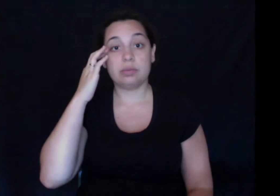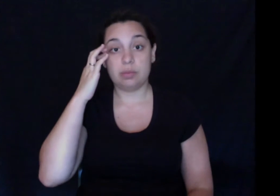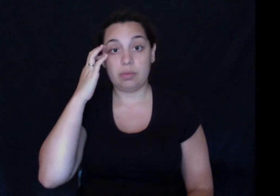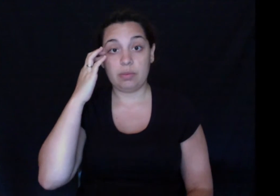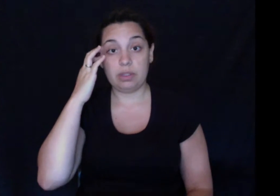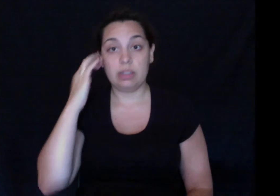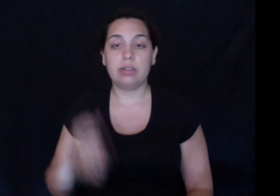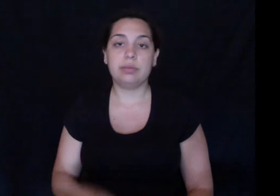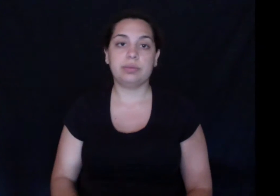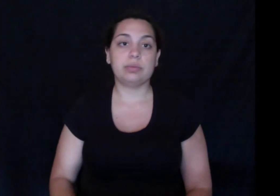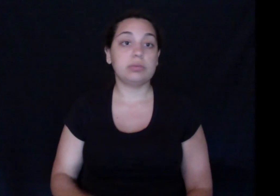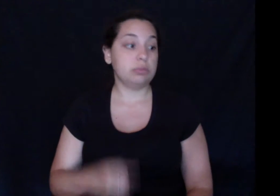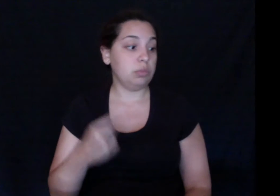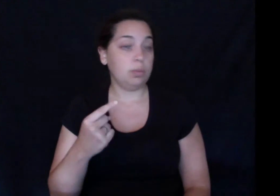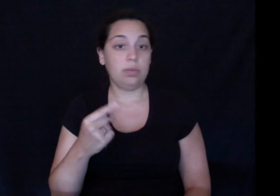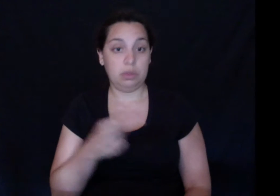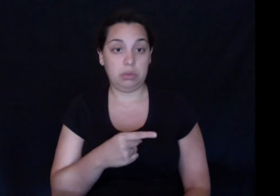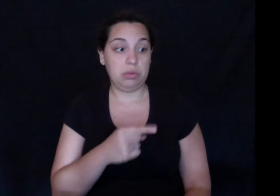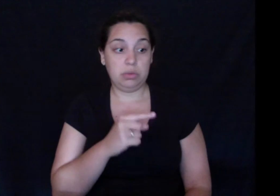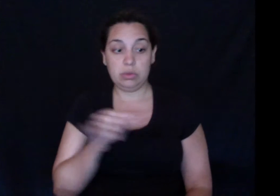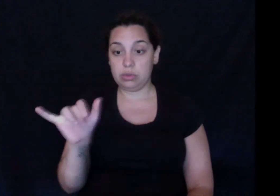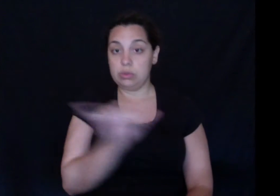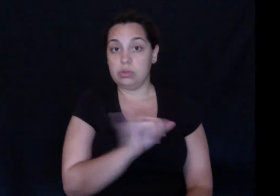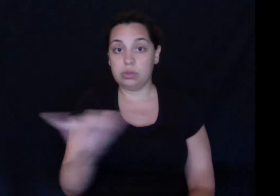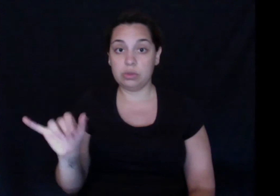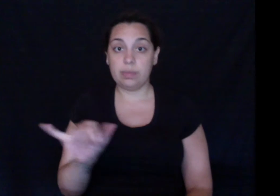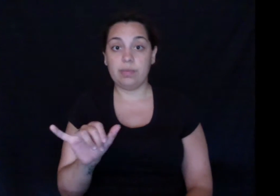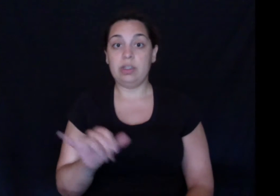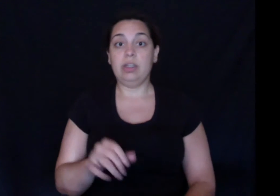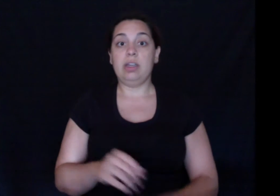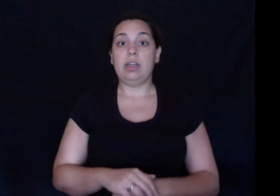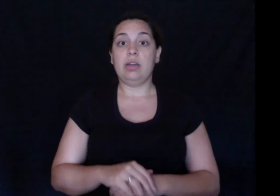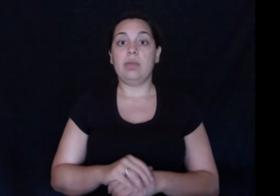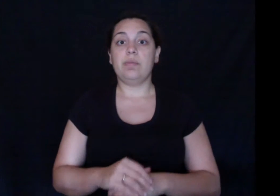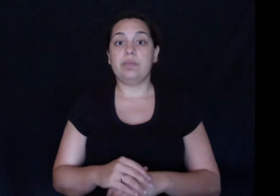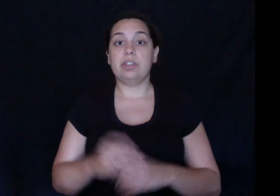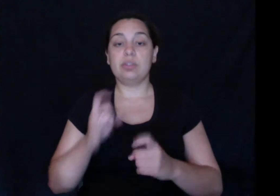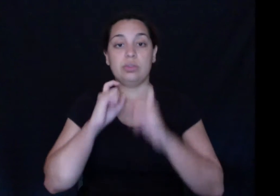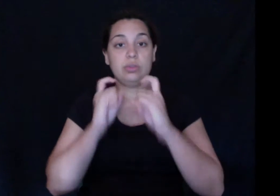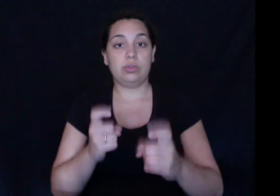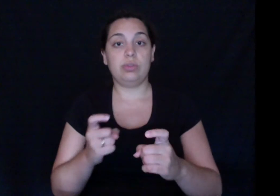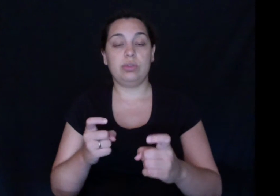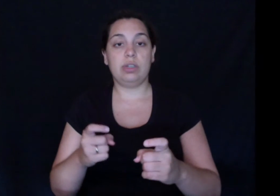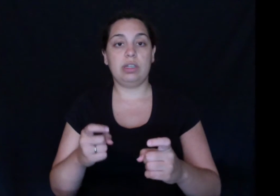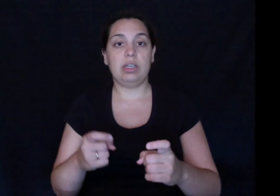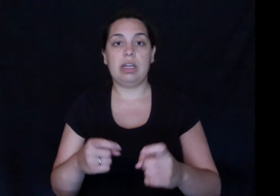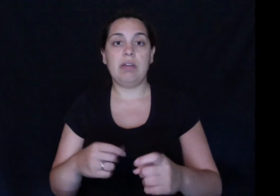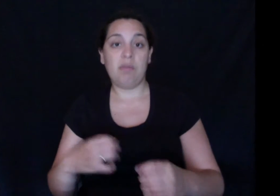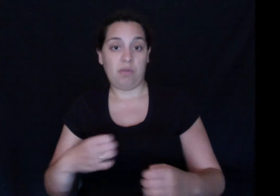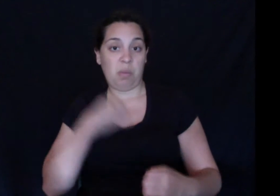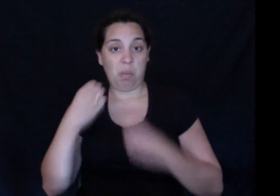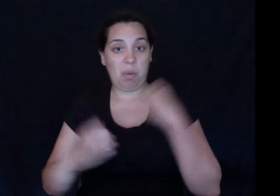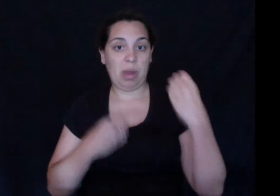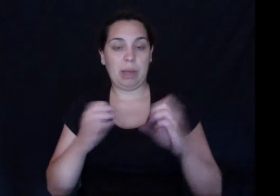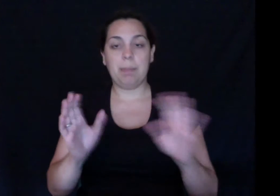got 2 or 3 people to sign up, uh, and uh, and they had asked me about the whole thing, and